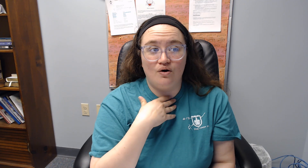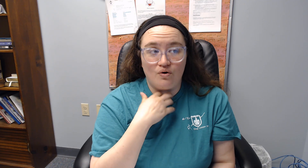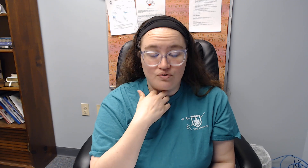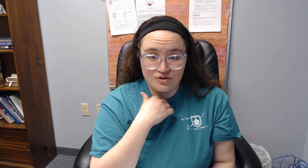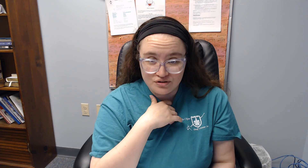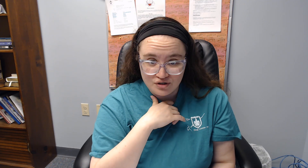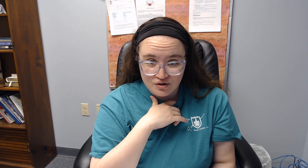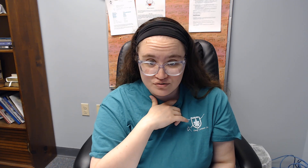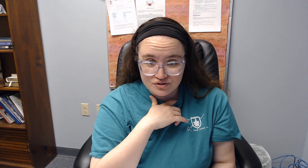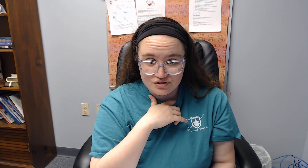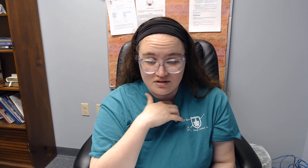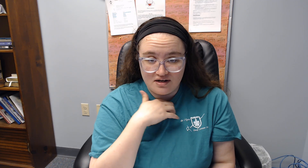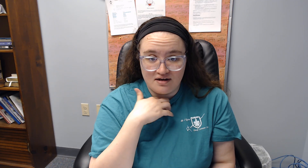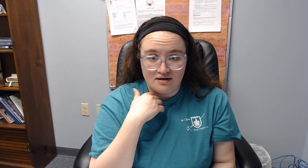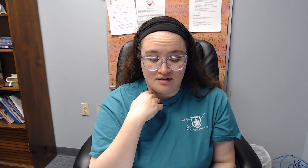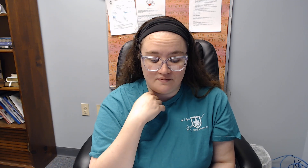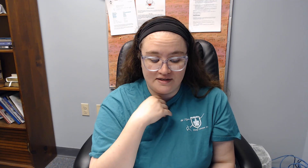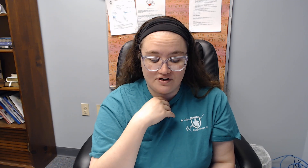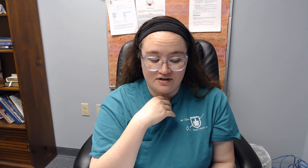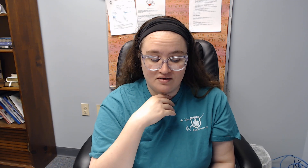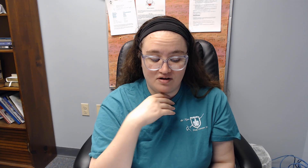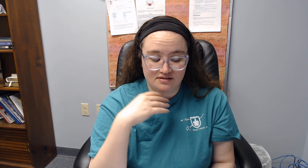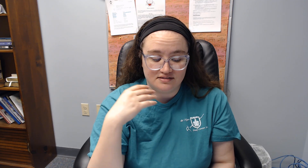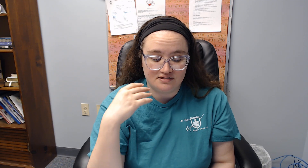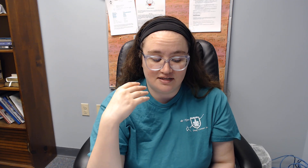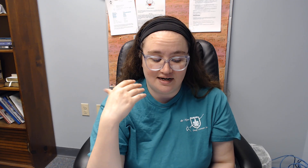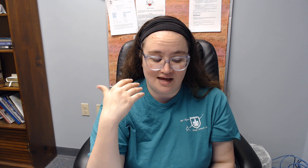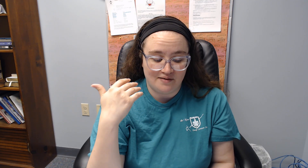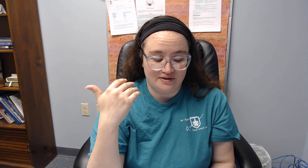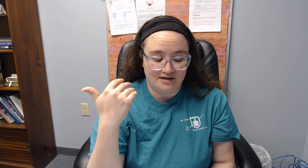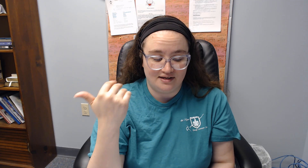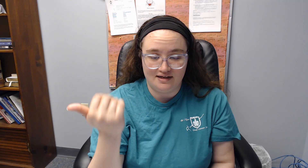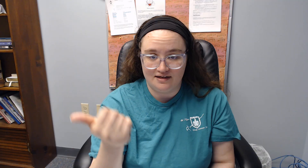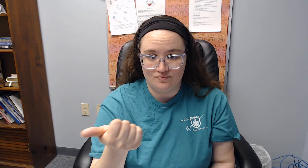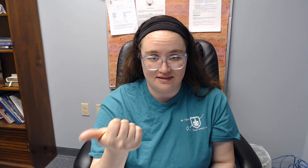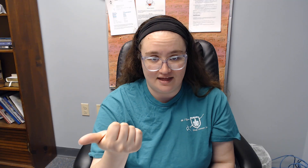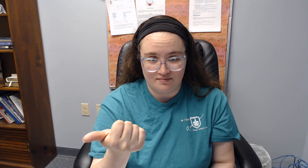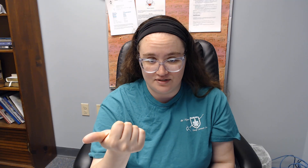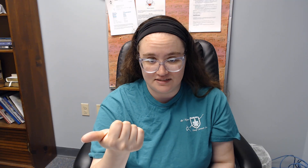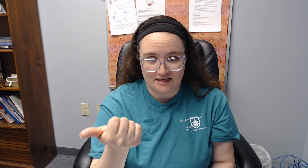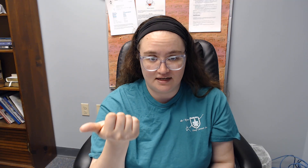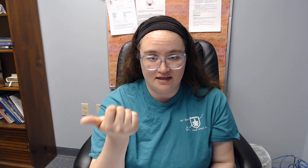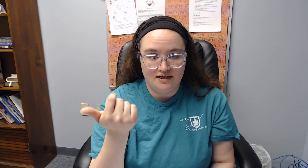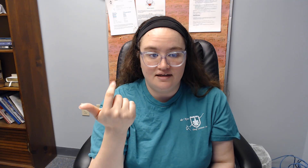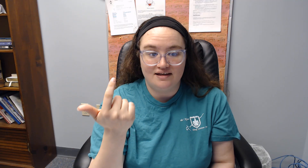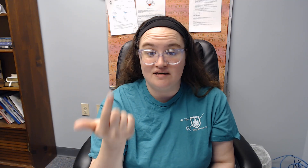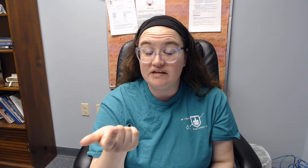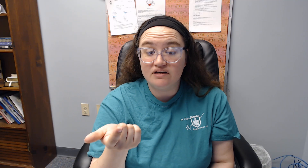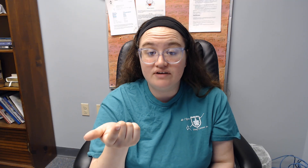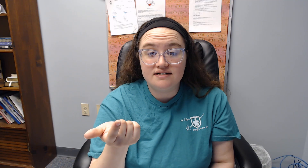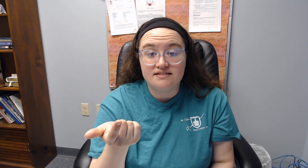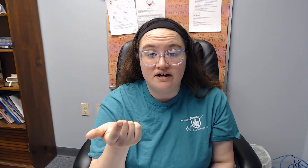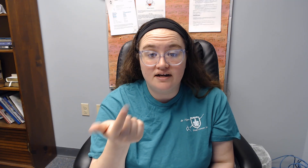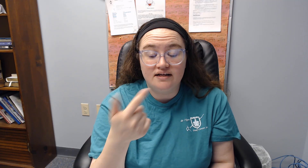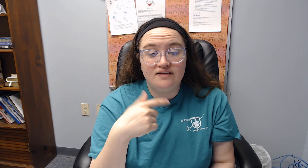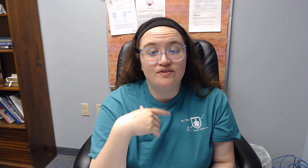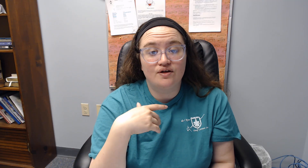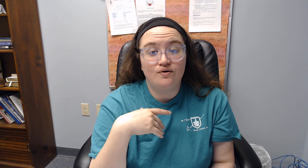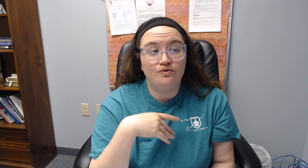Older adults, hearing loss can happen, again, with loud music. Can be hereditary. Even though